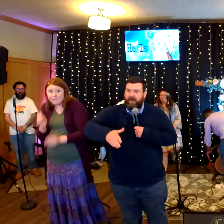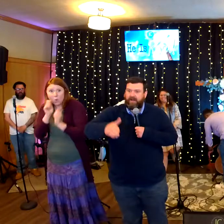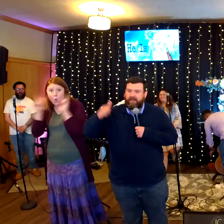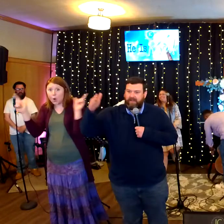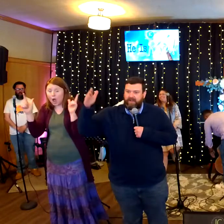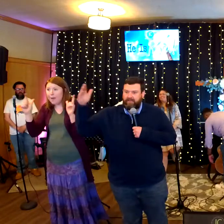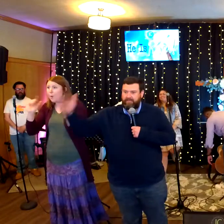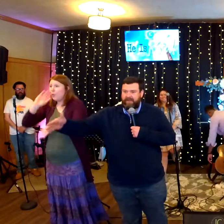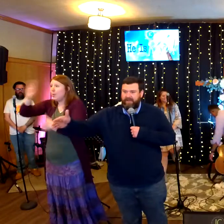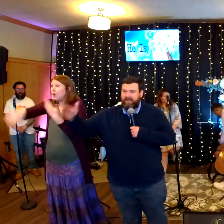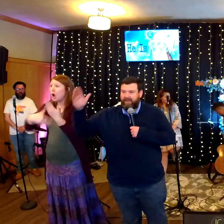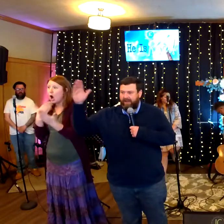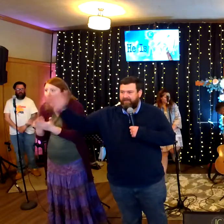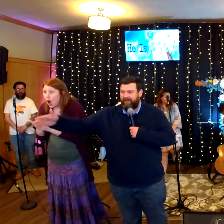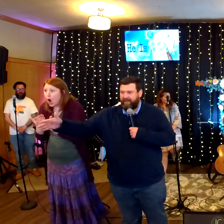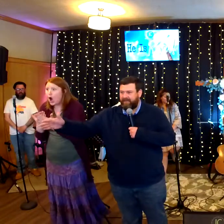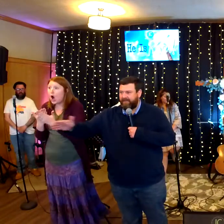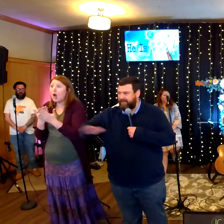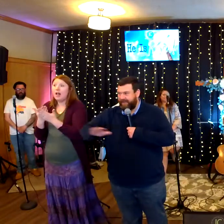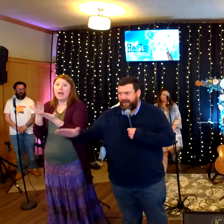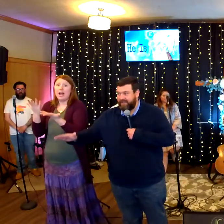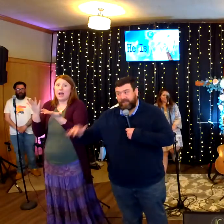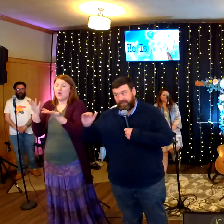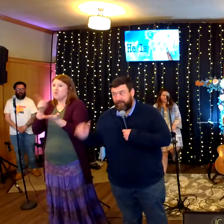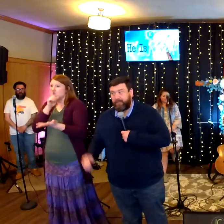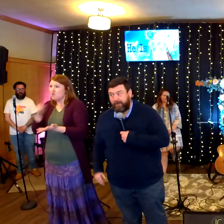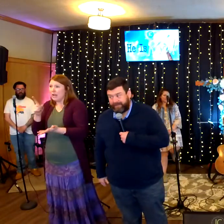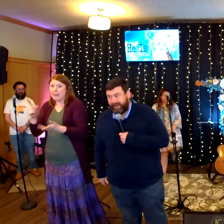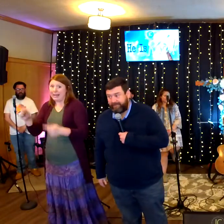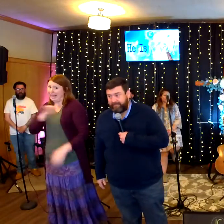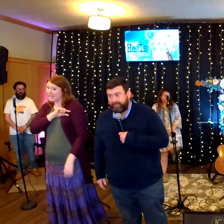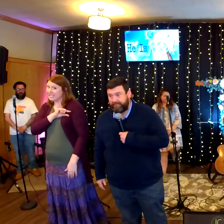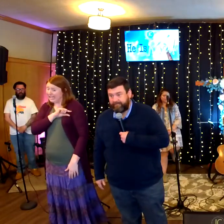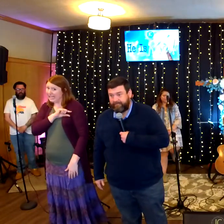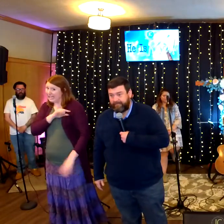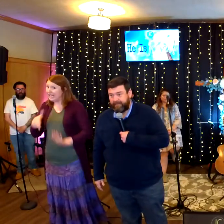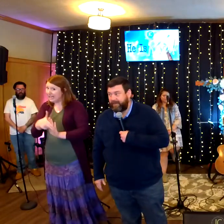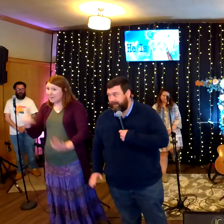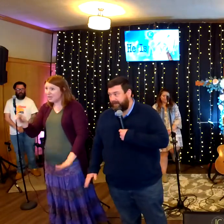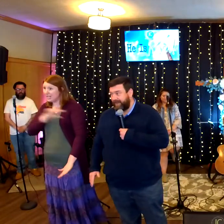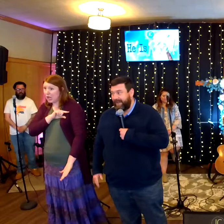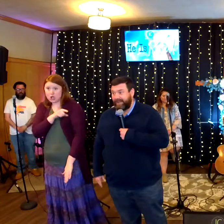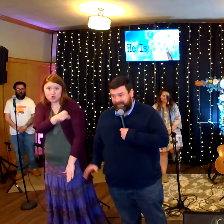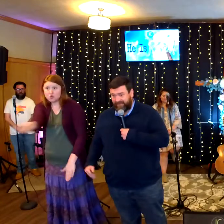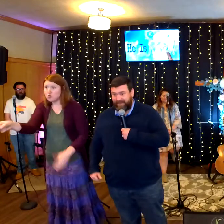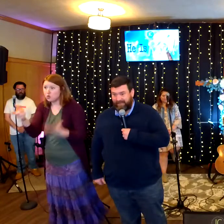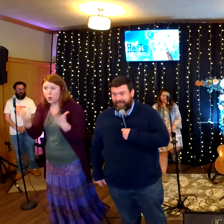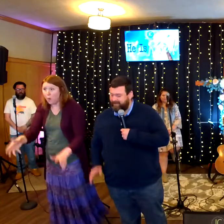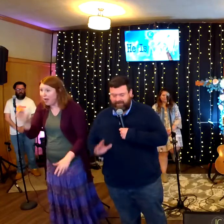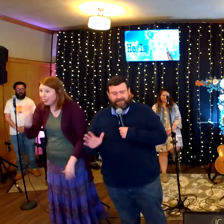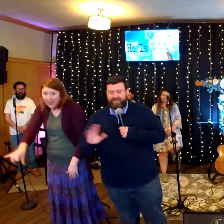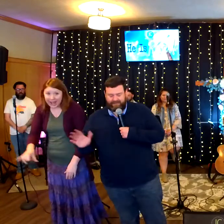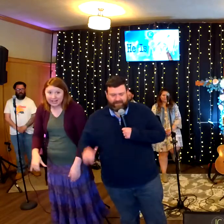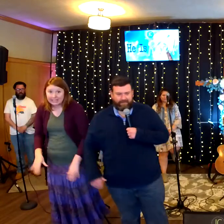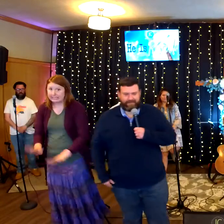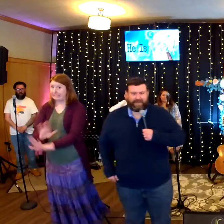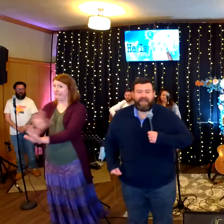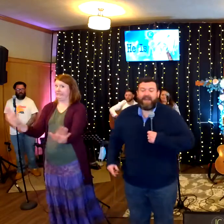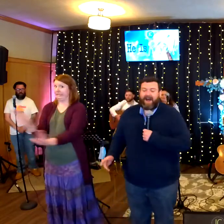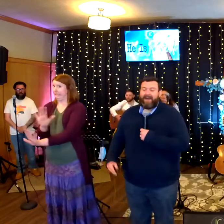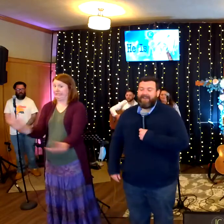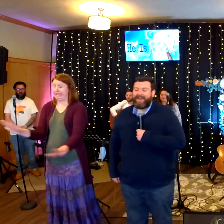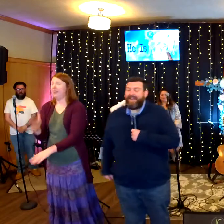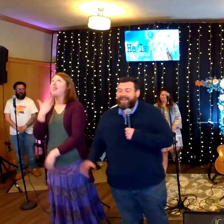would all meet our fate. Guys, you don't want that. Okay, can we talk about that? No, let's not talk